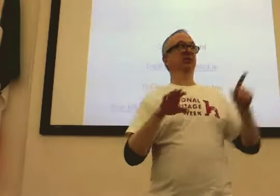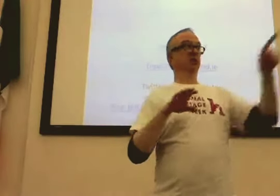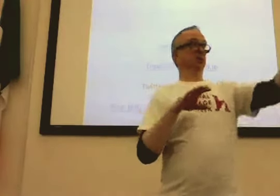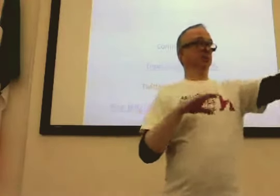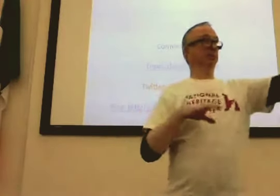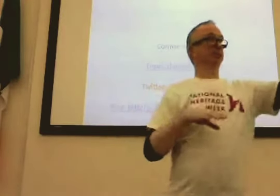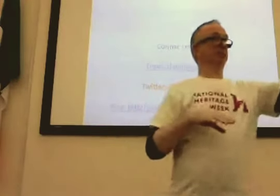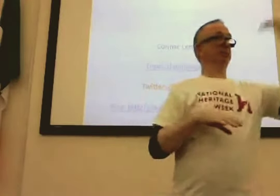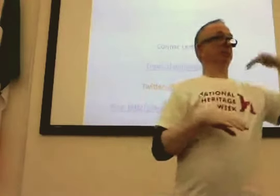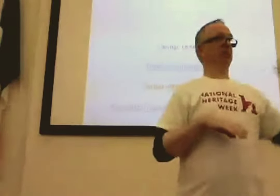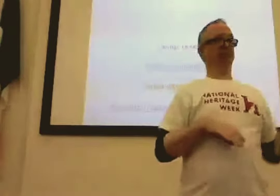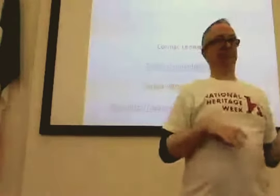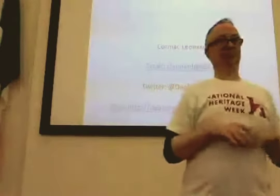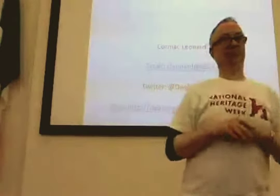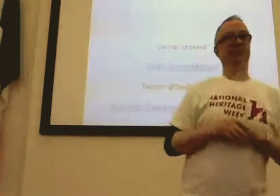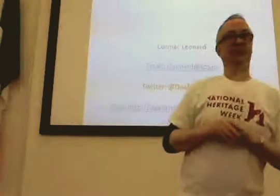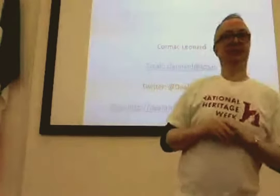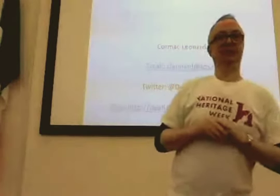all? Yeah.